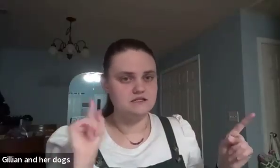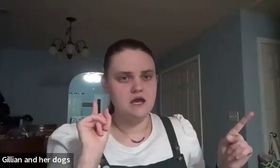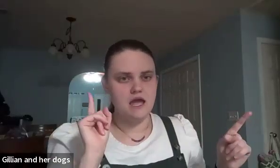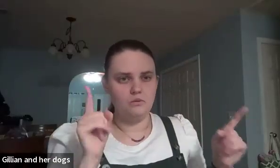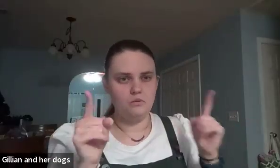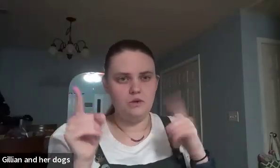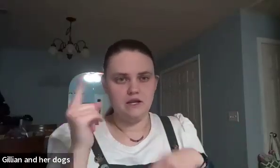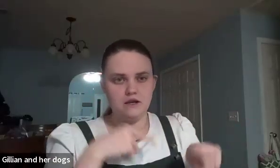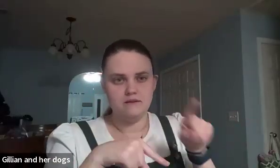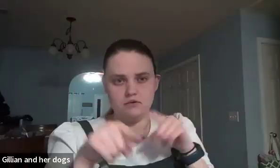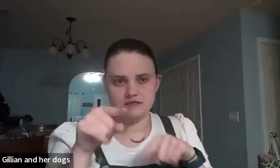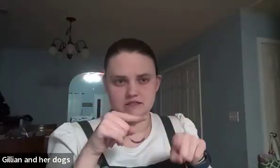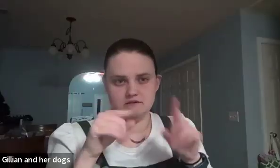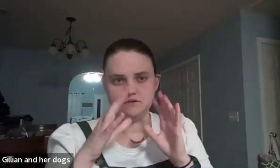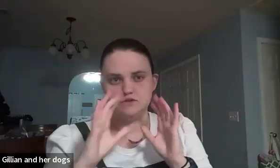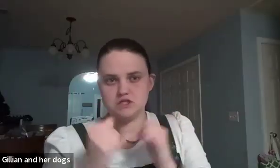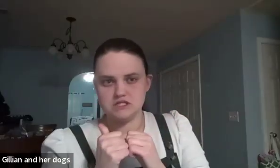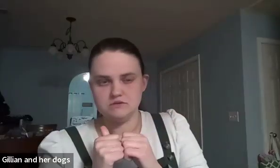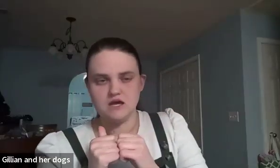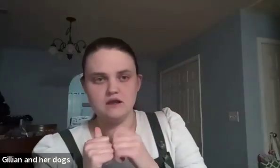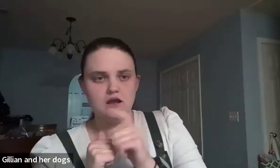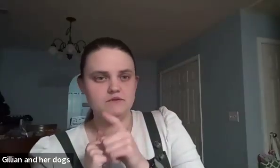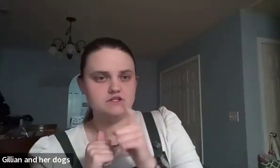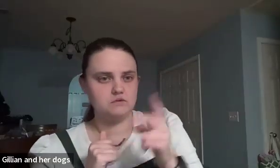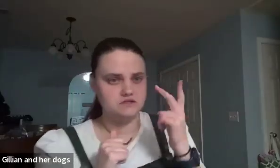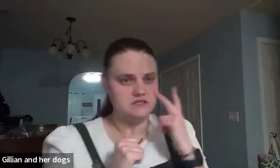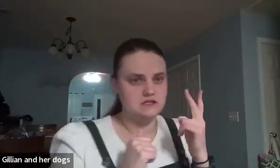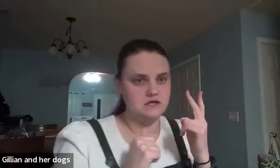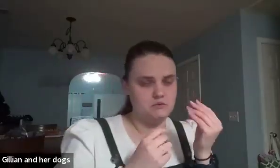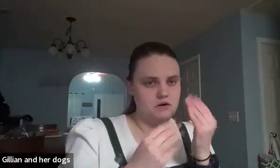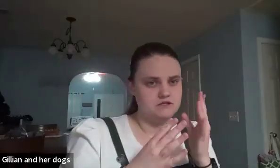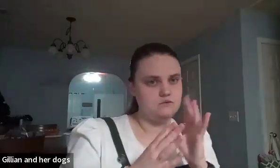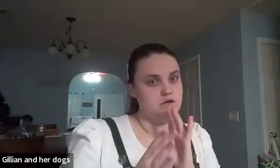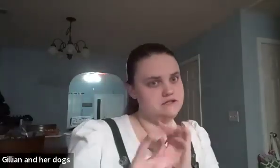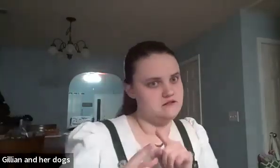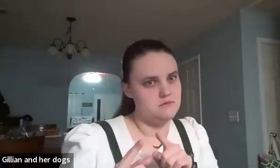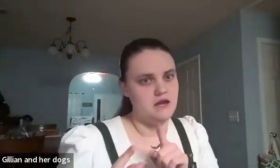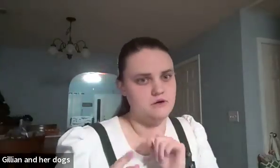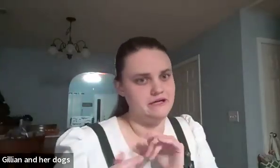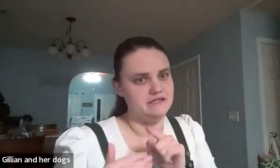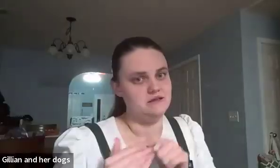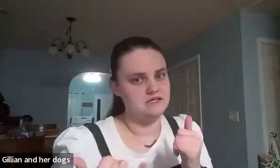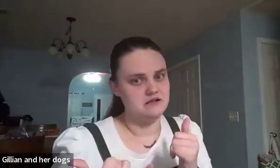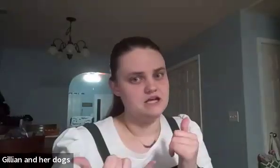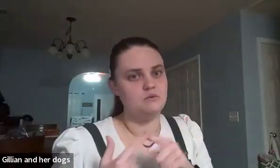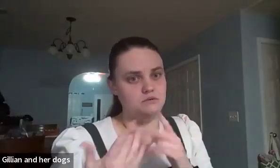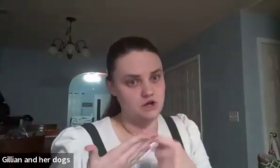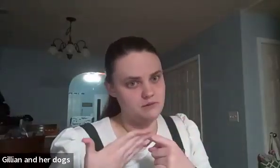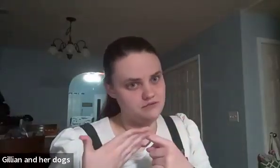signs, and we are in the process of discussing with that. And so we'll see, and I promise we will get to them. I know we didn't get to them this class, but we will talk about